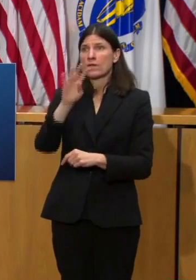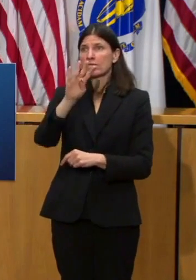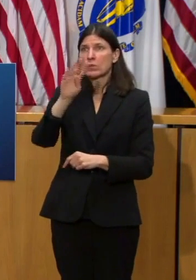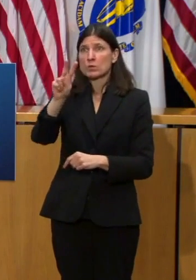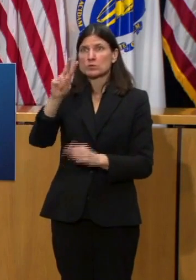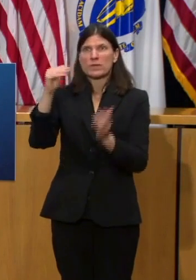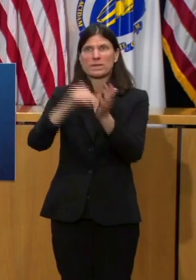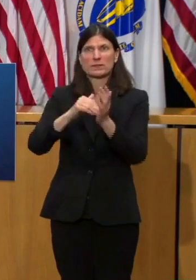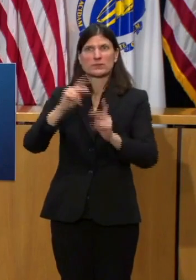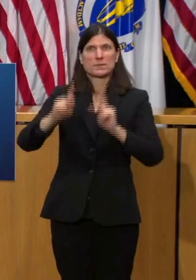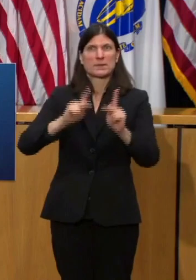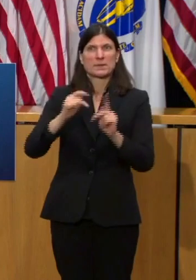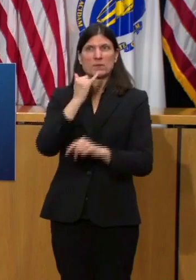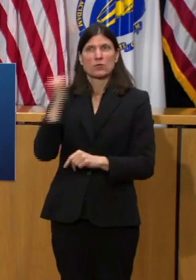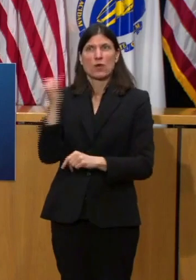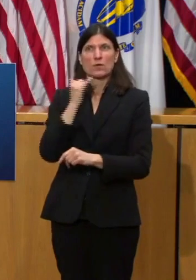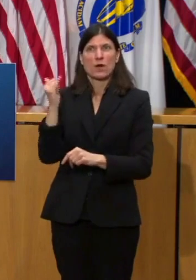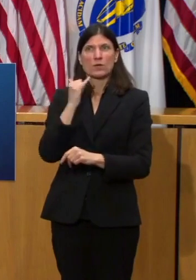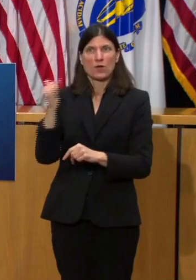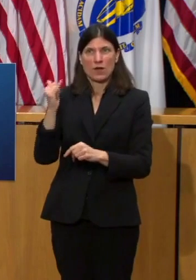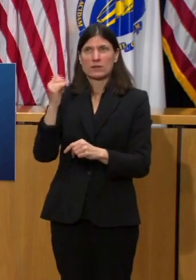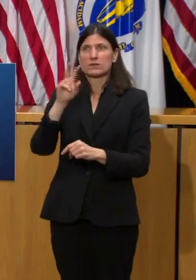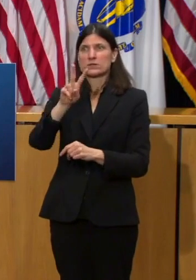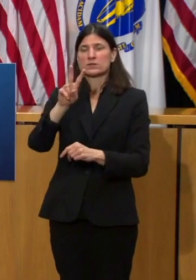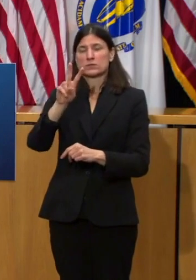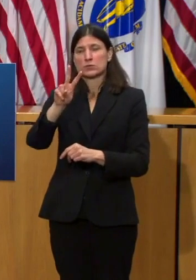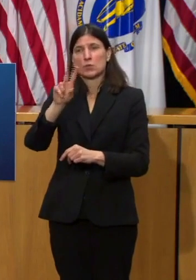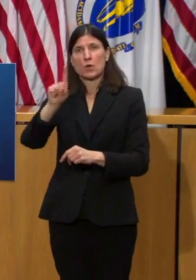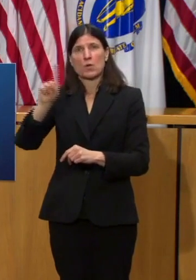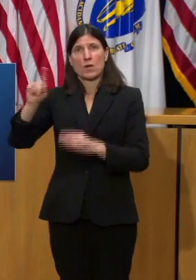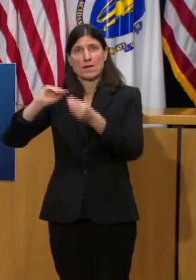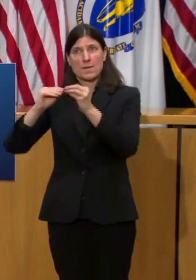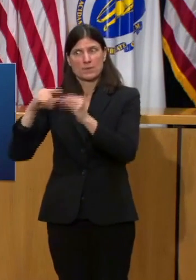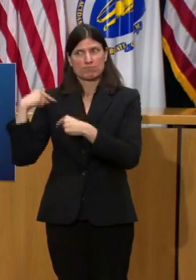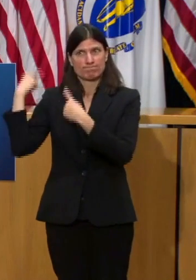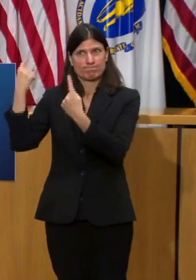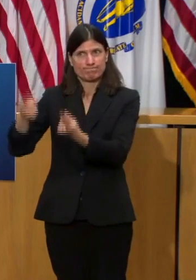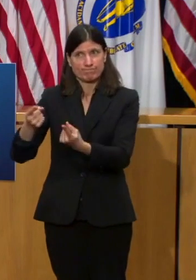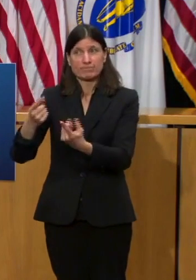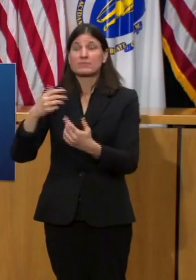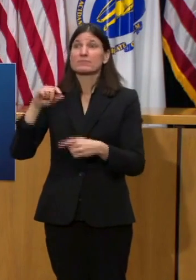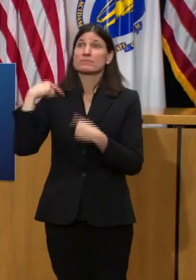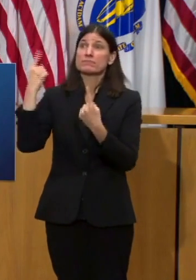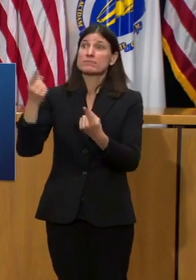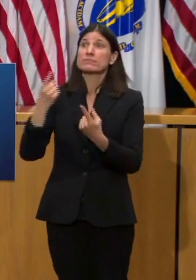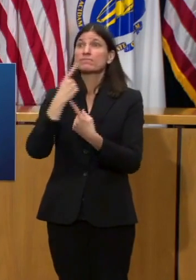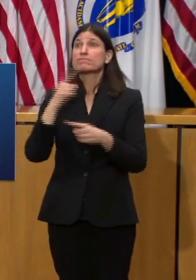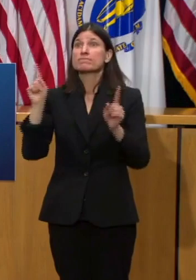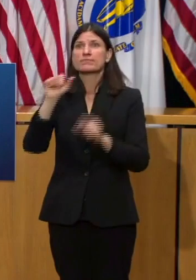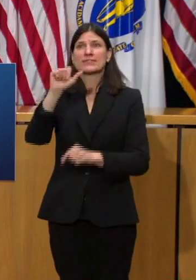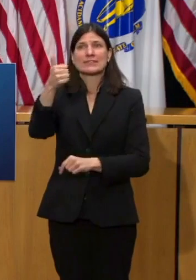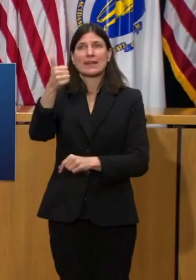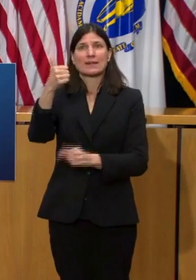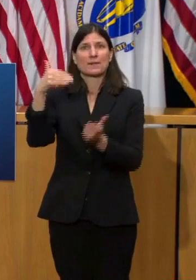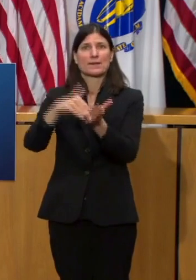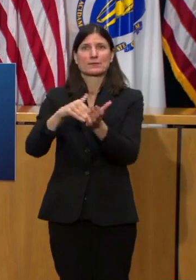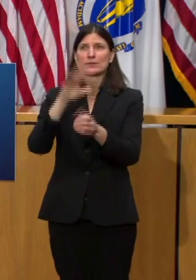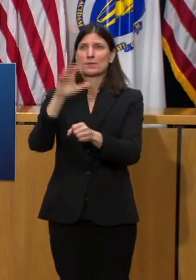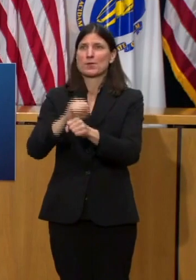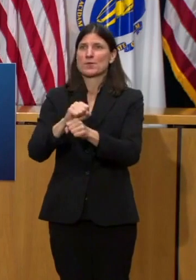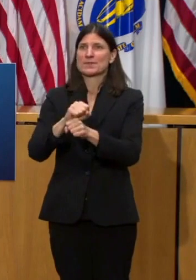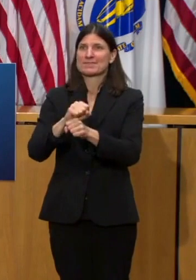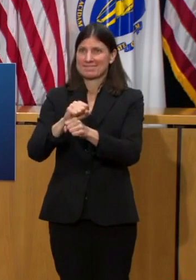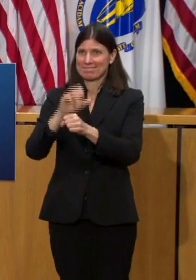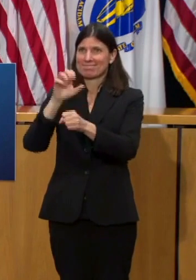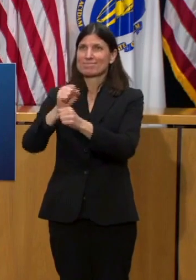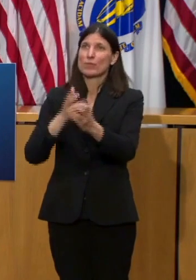are 4,000 to 9,000 calls per day during the week. Last Friday, we announced the expansion of the call center for